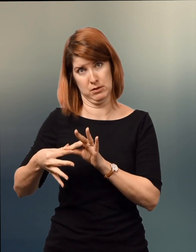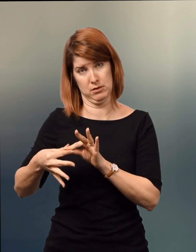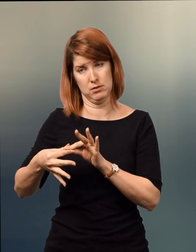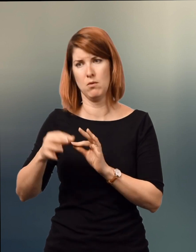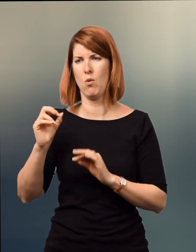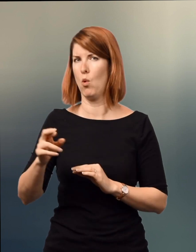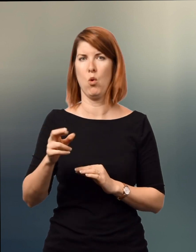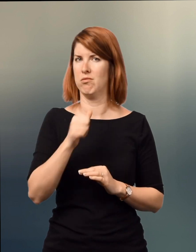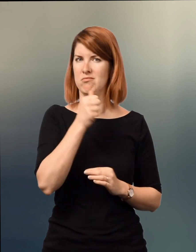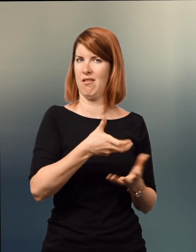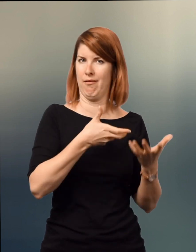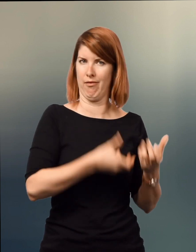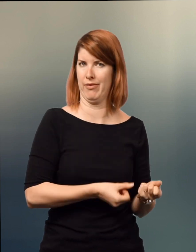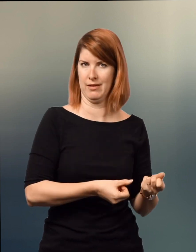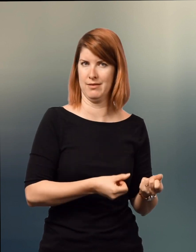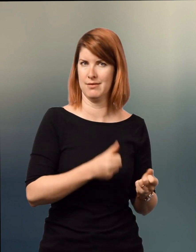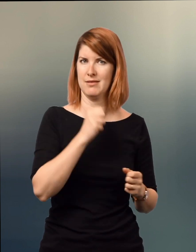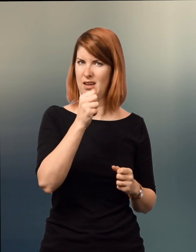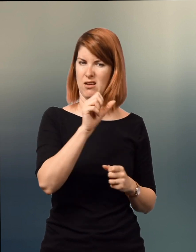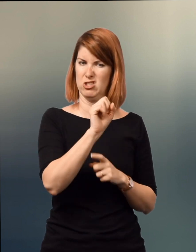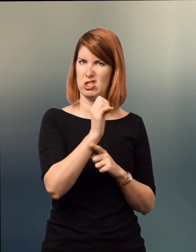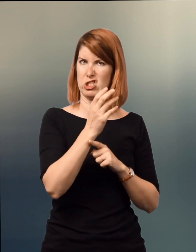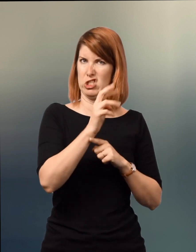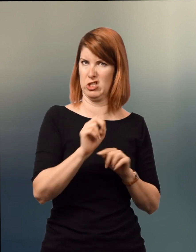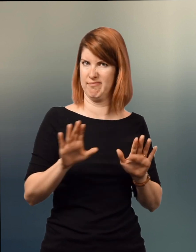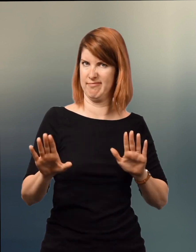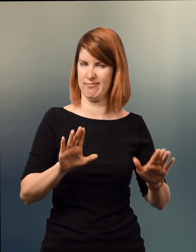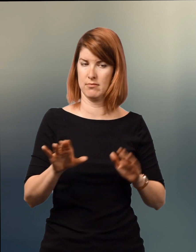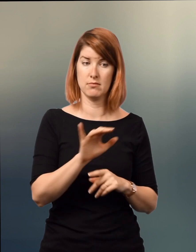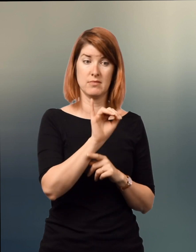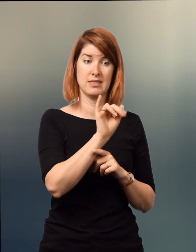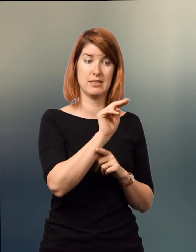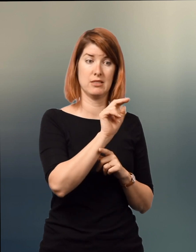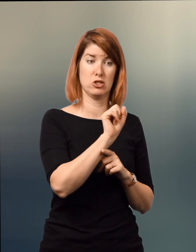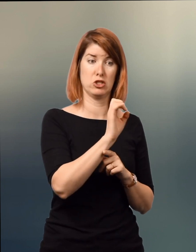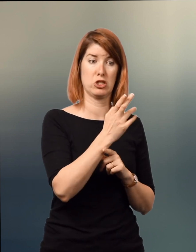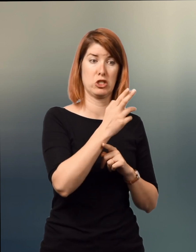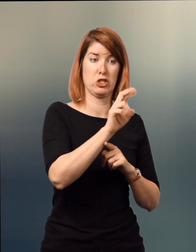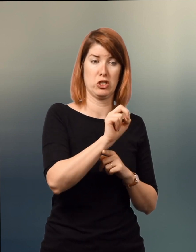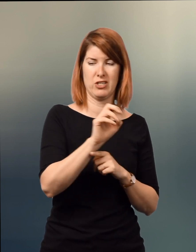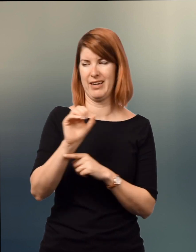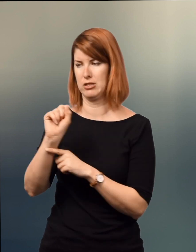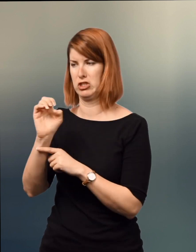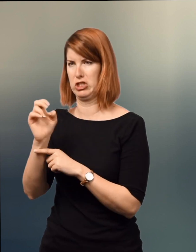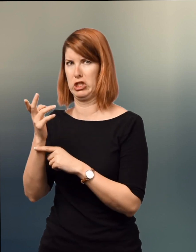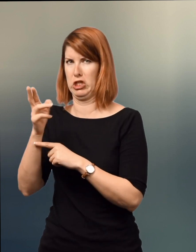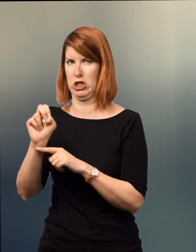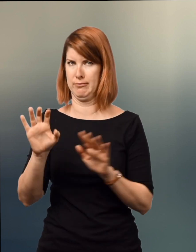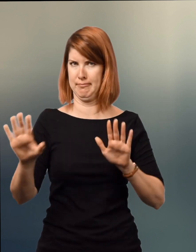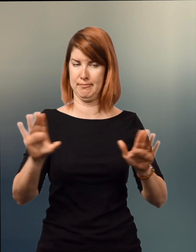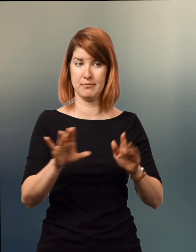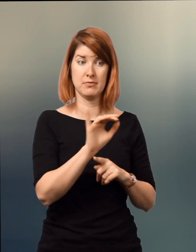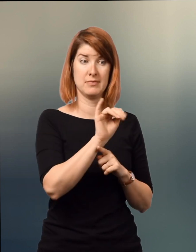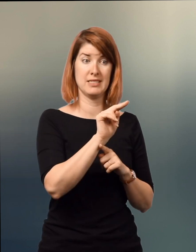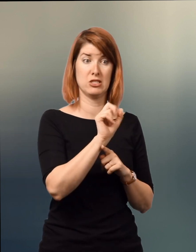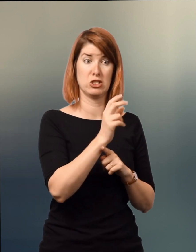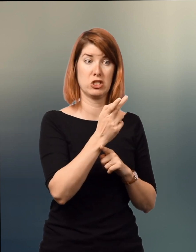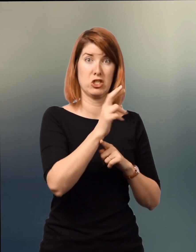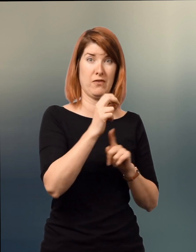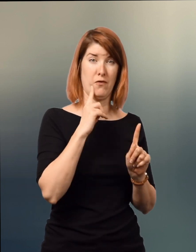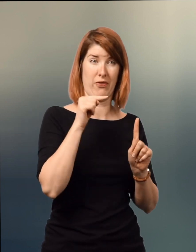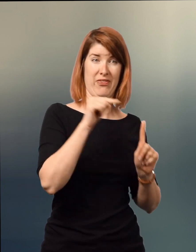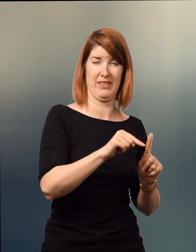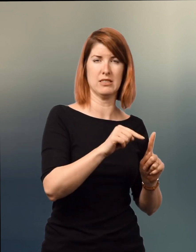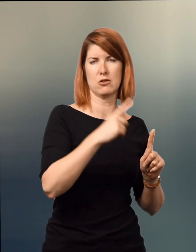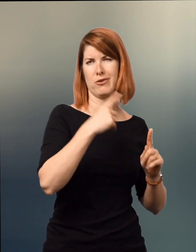secure attachment with their primary caregiver or an unhealthy or insecure attachment. Now, insecure attachment can be broken down into several